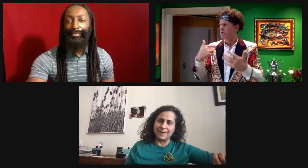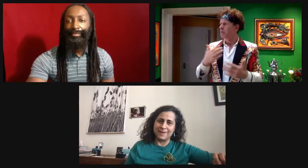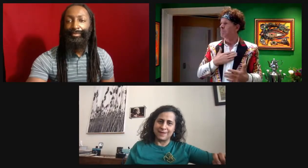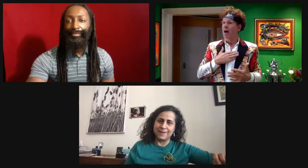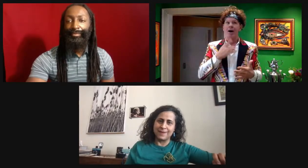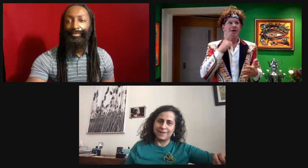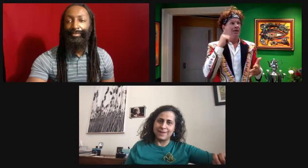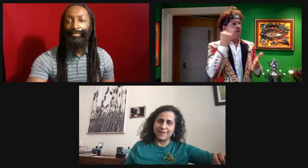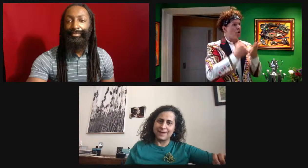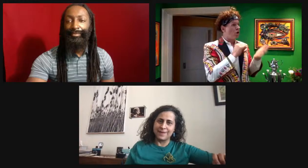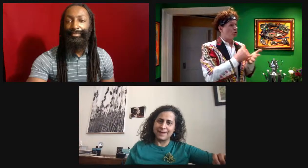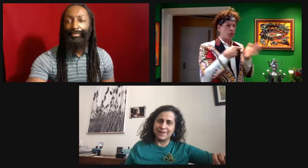know,